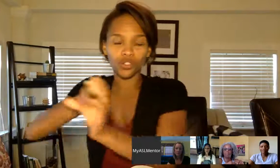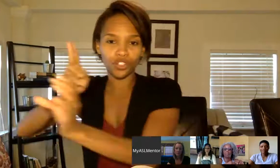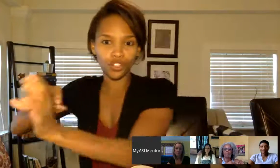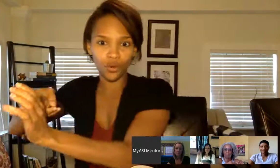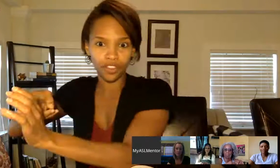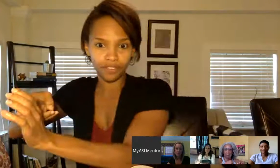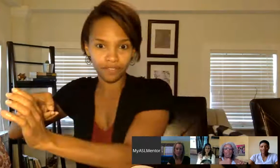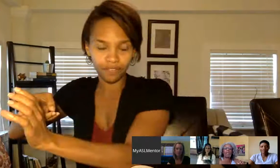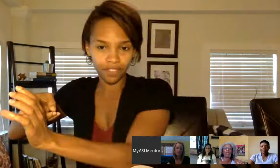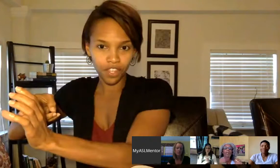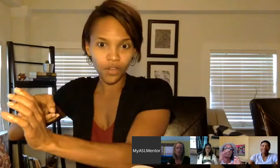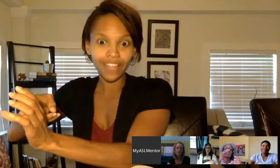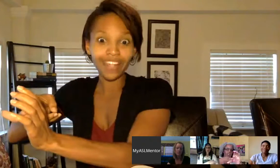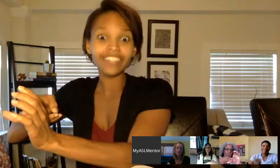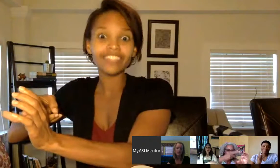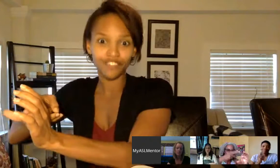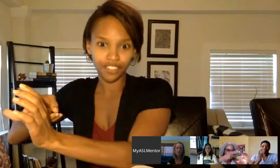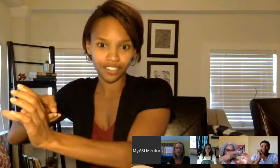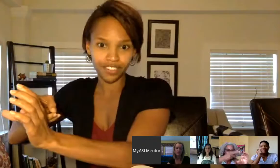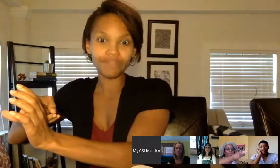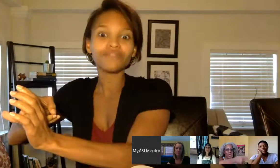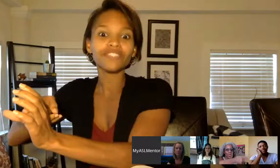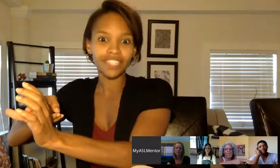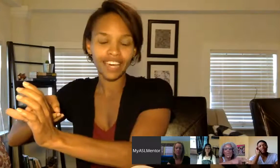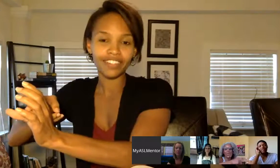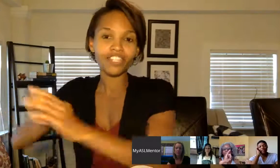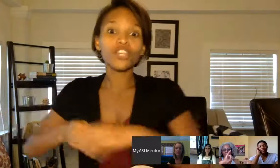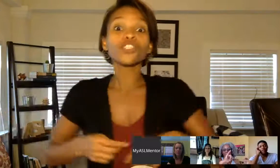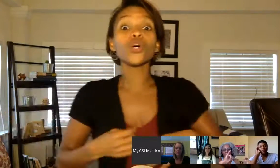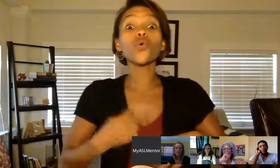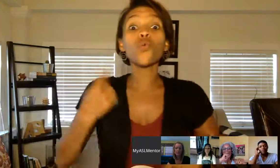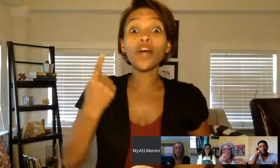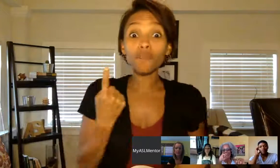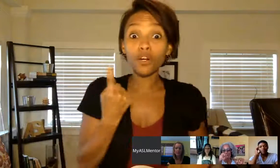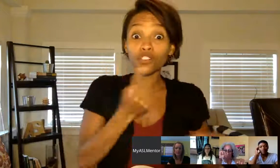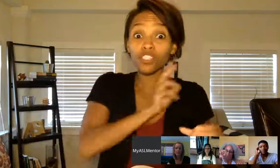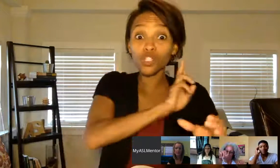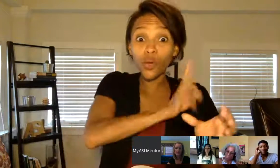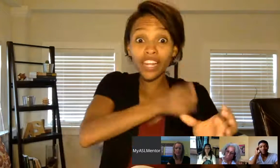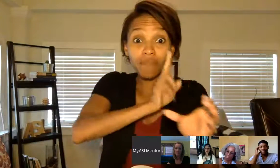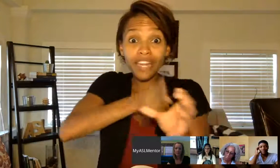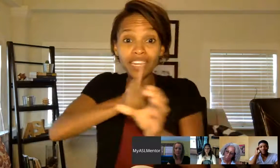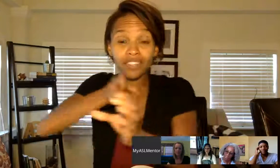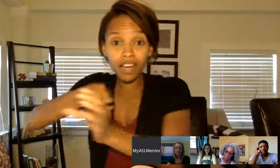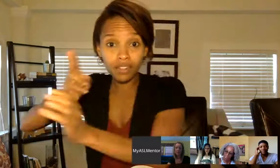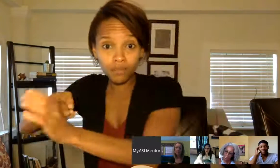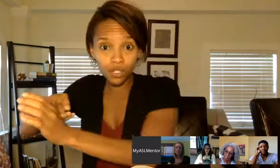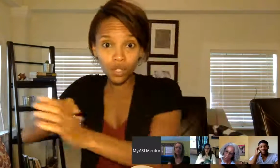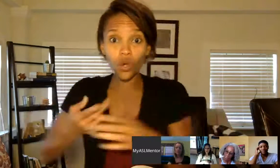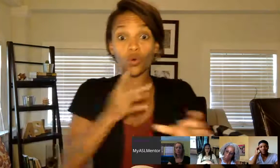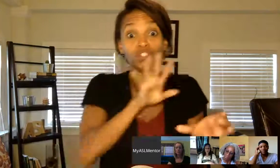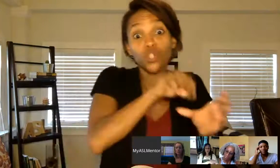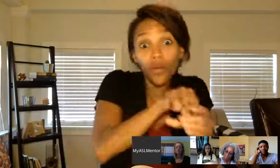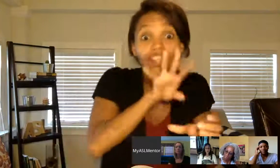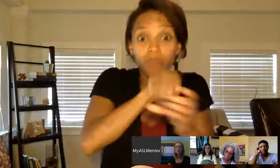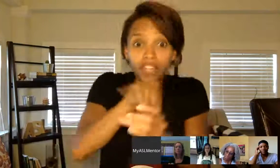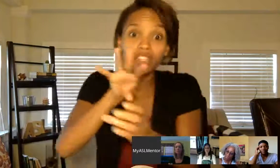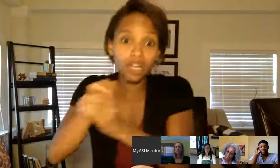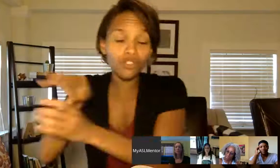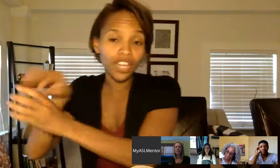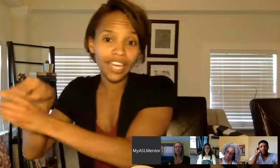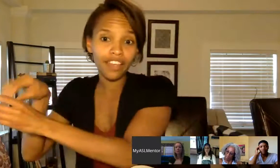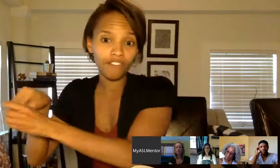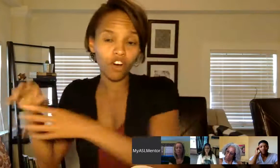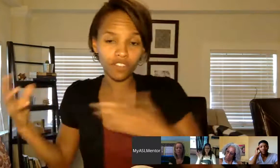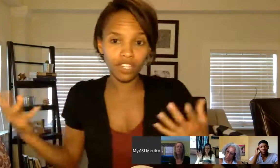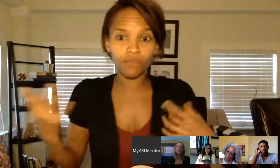join, join, join. Okay, that's the difference. Yes. So one person joining many clubs, or joining many clubs,